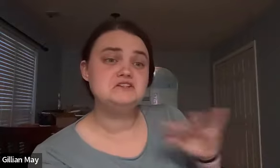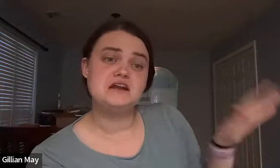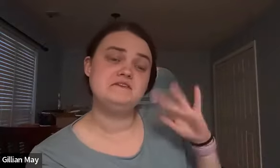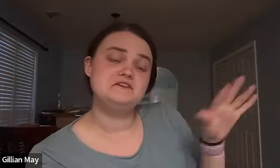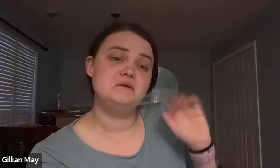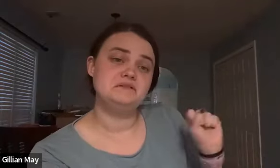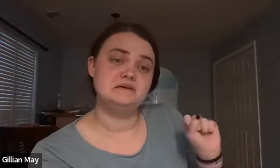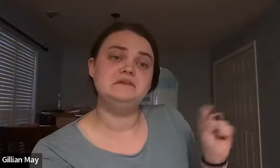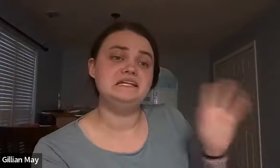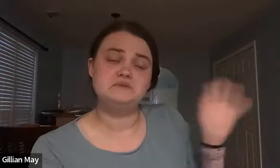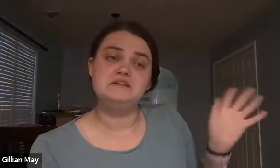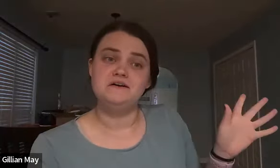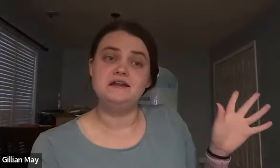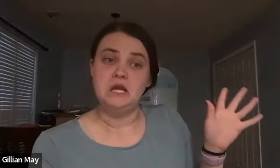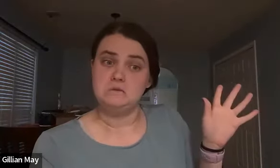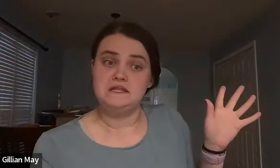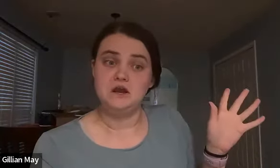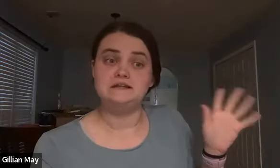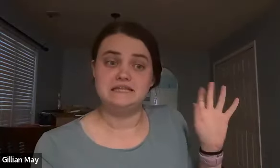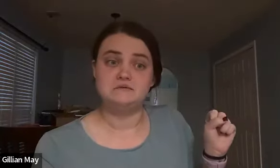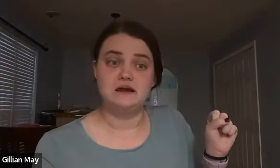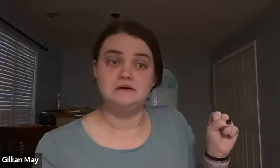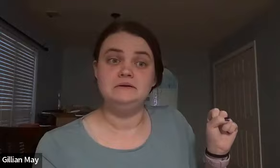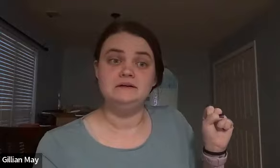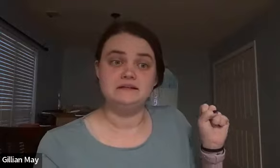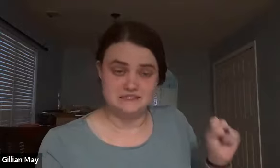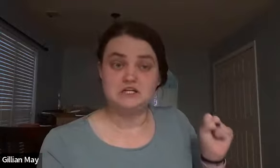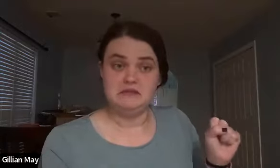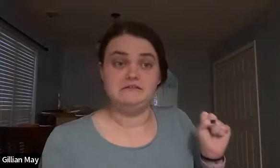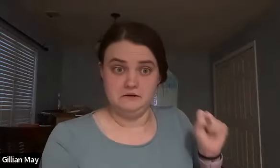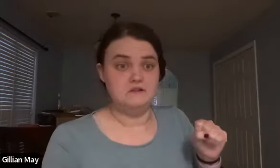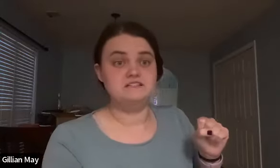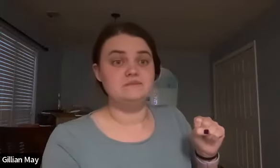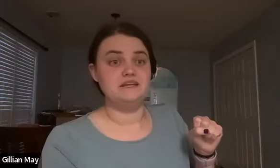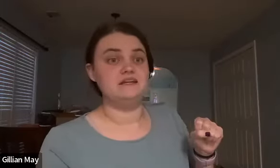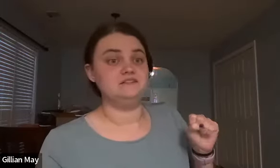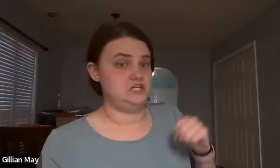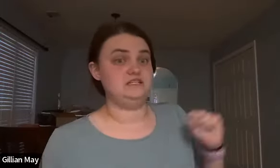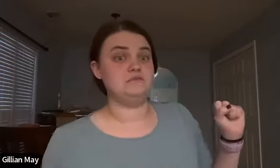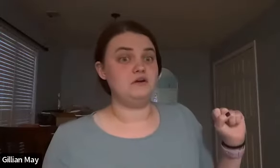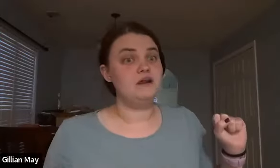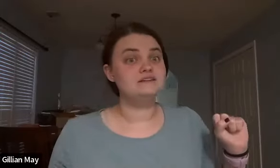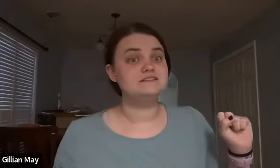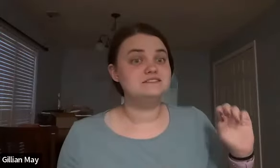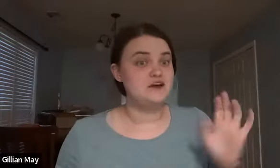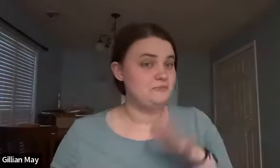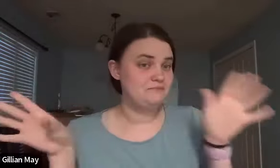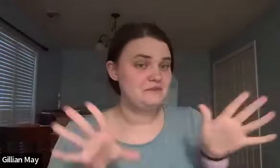try to finger spell with them. It's really fun, really hard, takes a while because it took me a very long time to get Jenny's number correct. So,